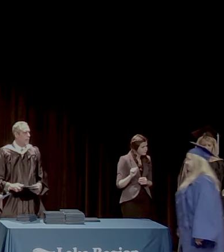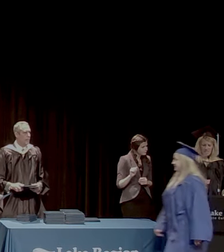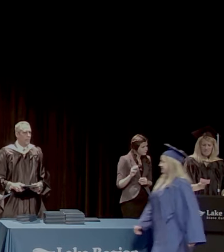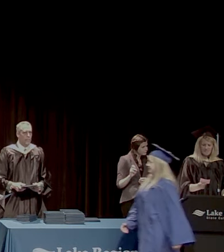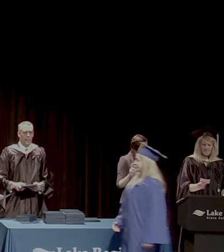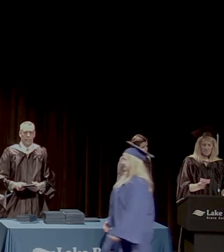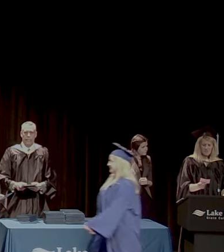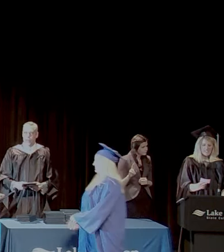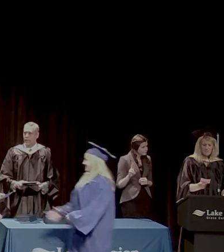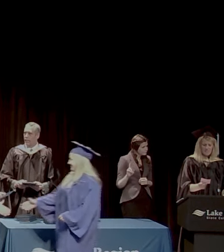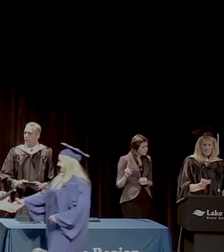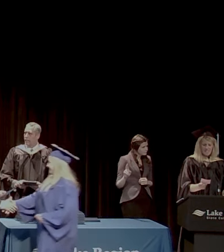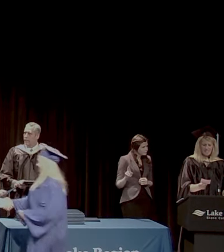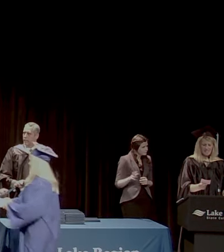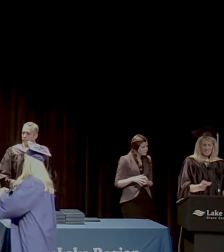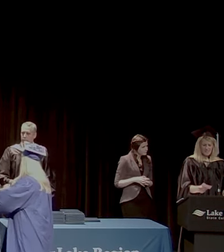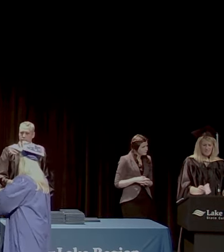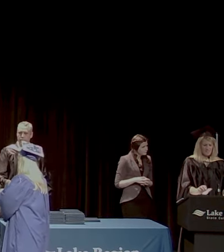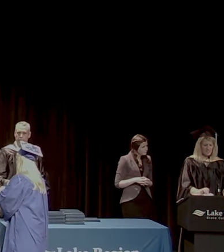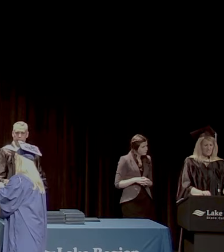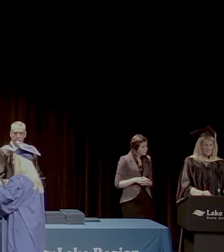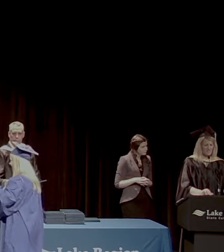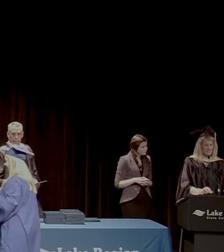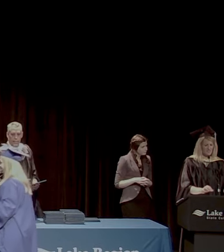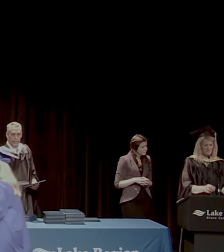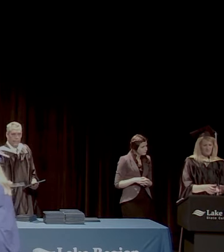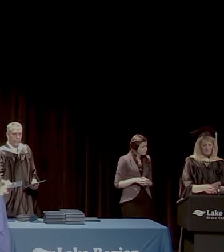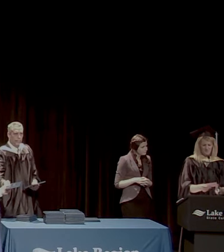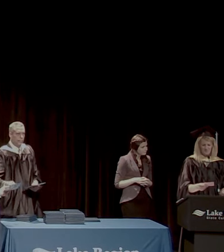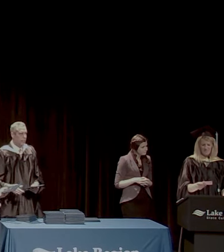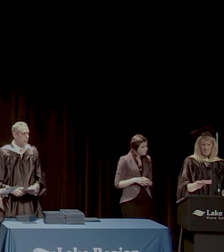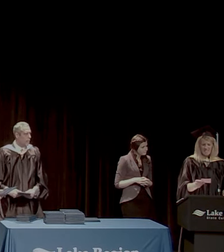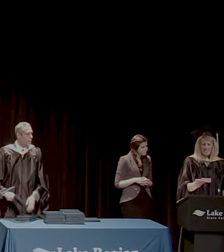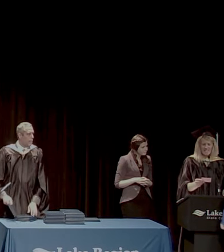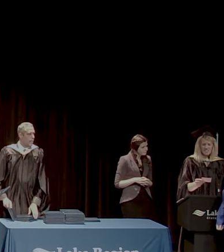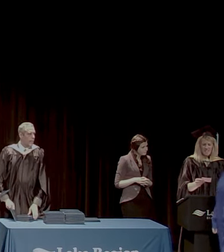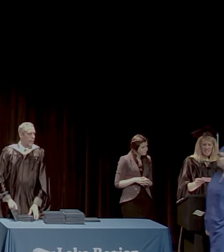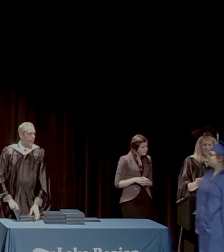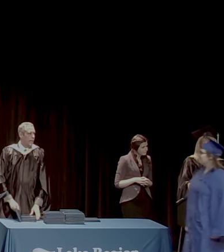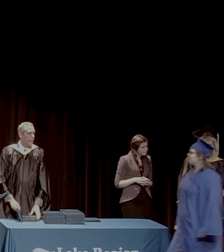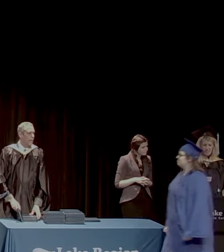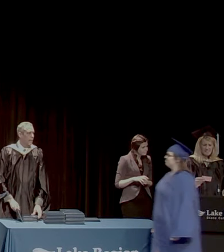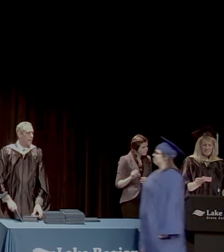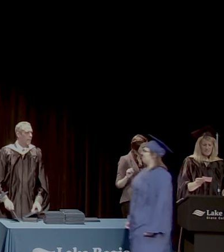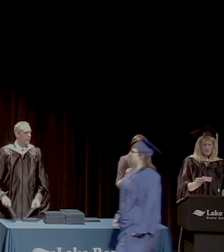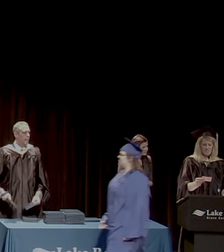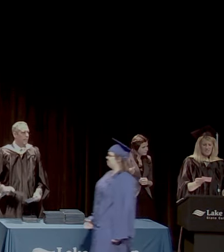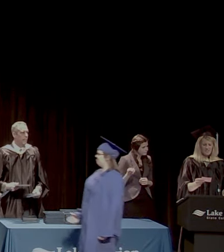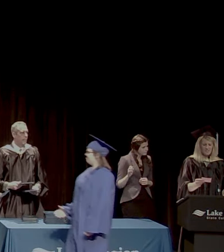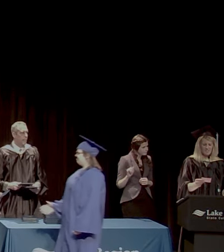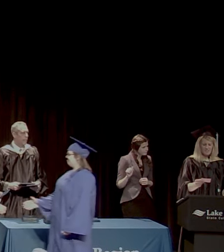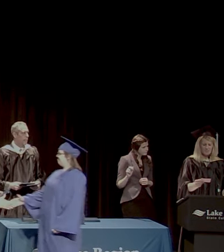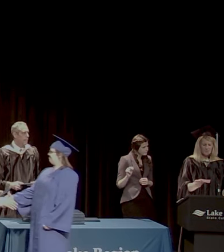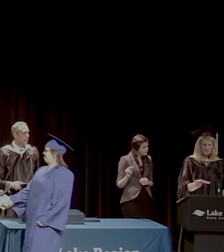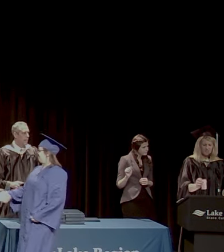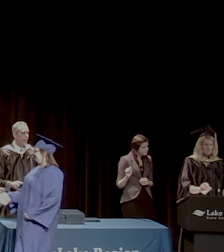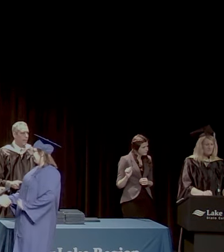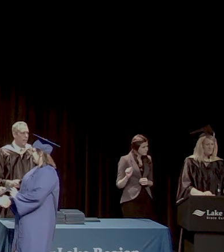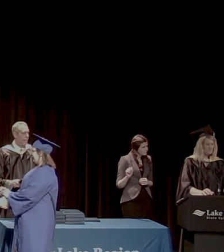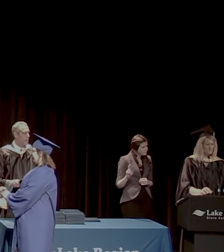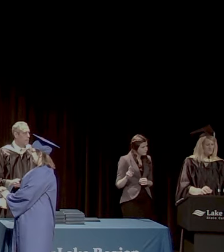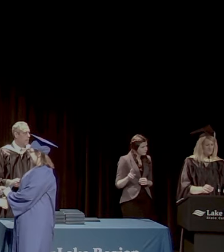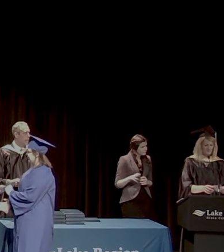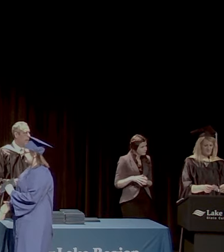Amber Remke, Associate in Applied Science, Associate Degree Nurse. Cheyenne Riley, Associate in Arts, Liberal